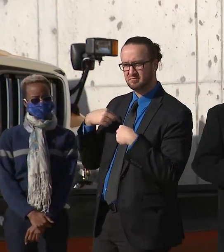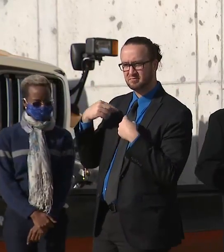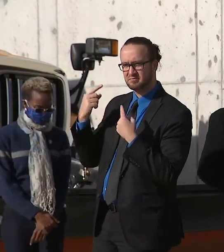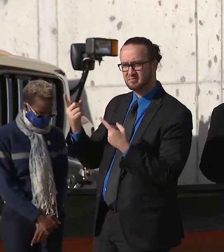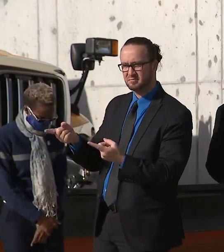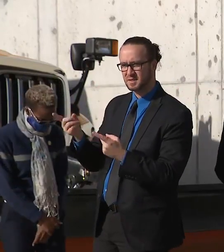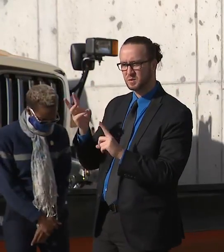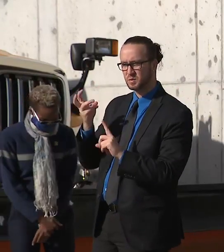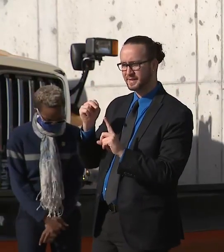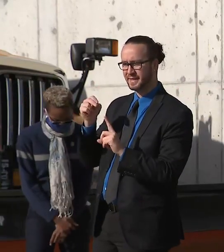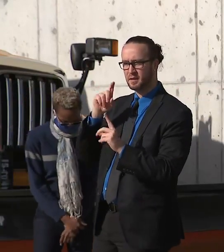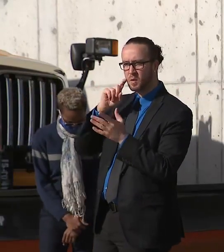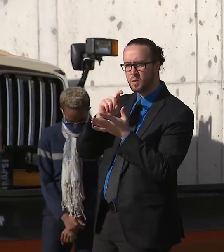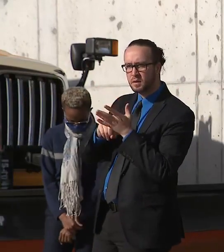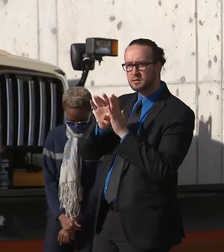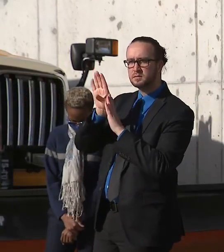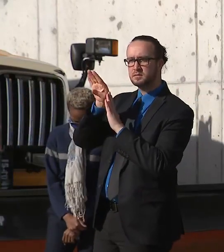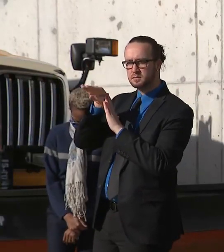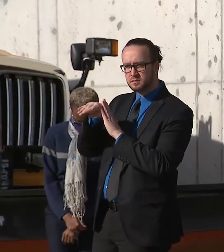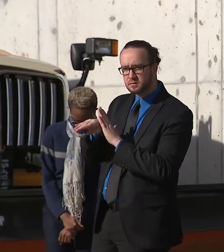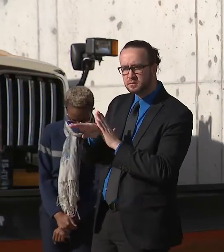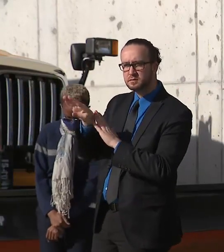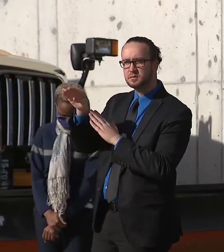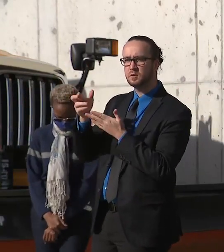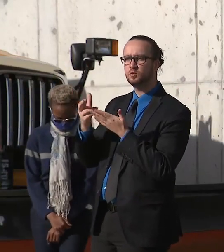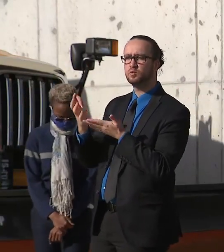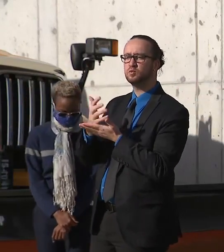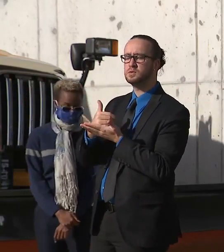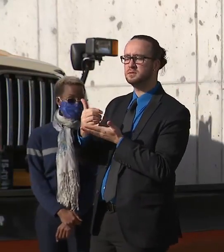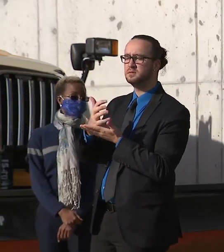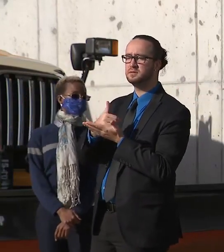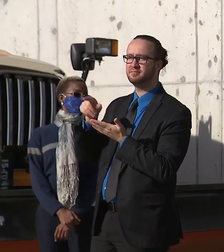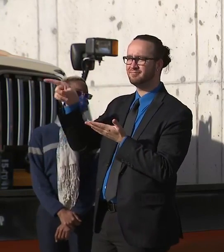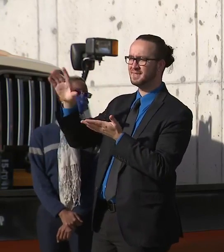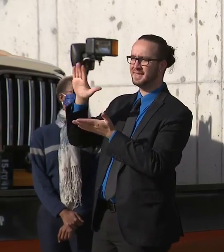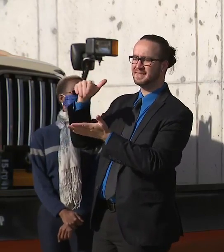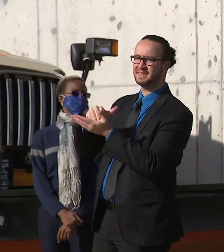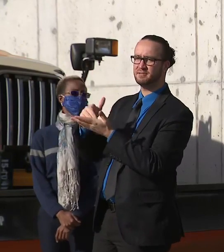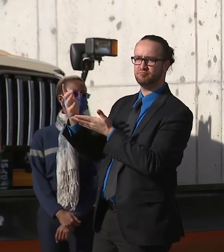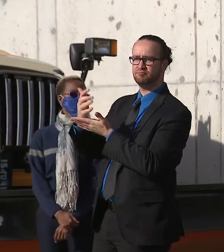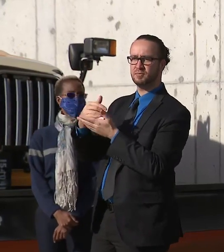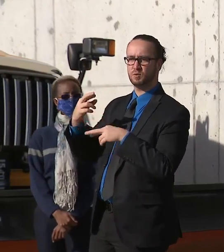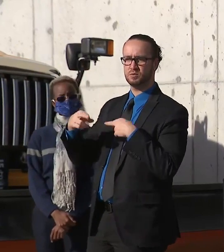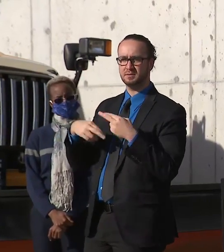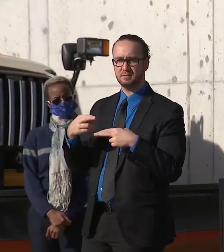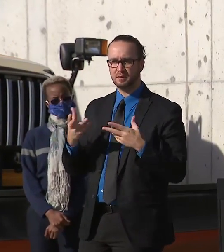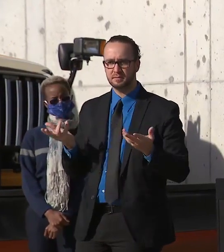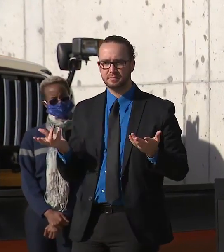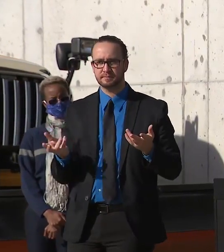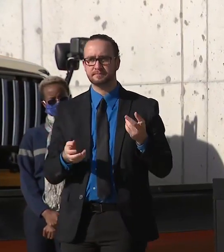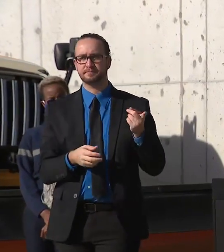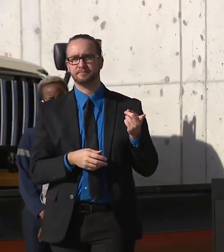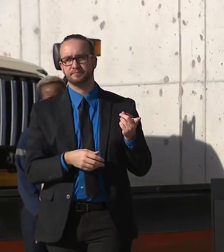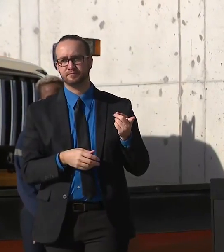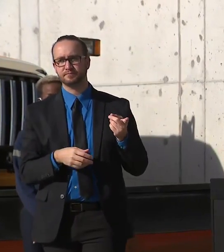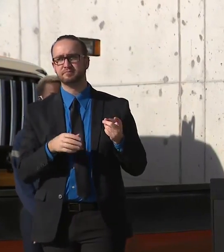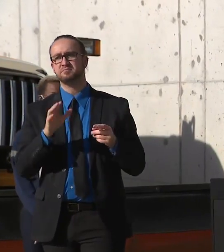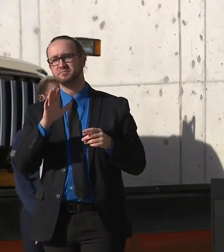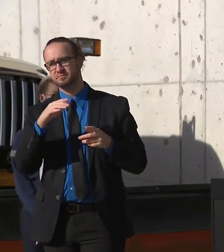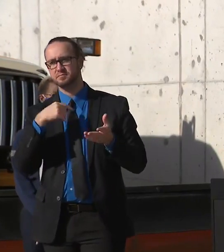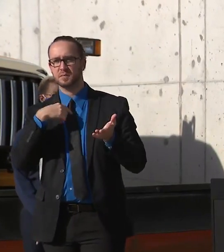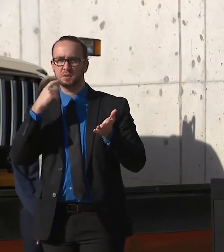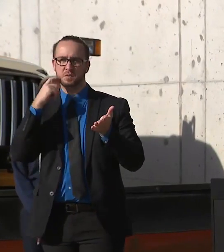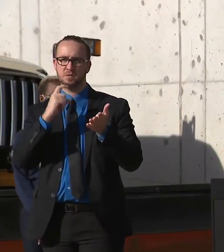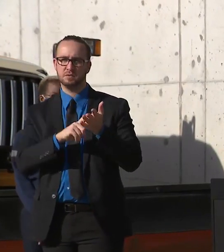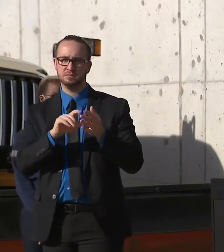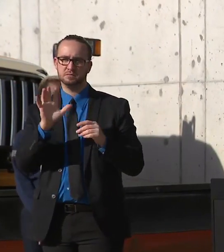recycling collection during this collection center? So we have been seeing about 100 tons per